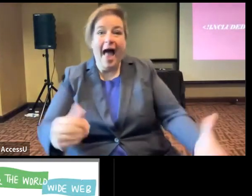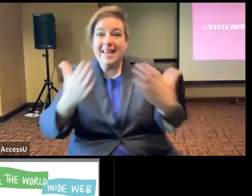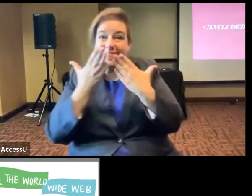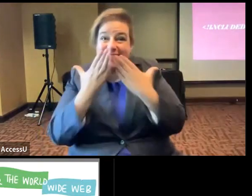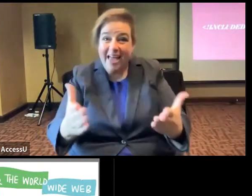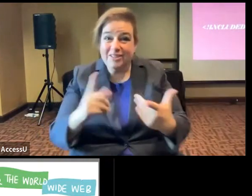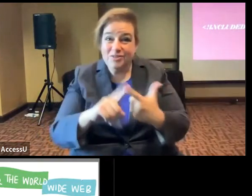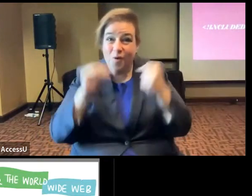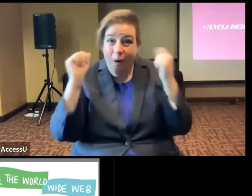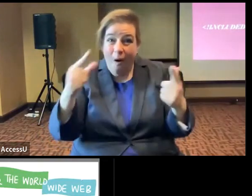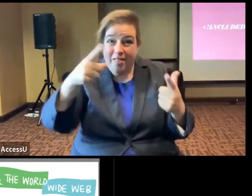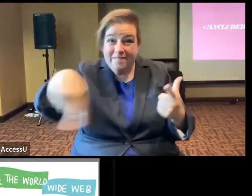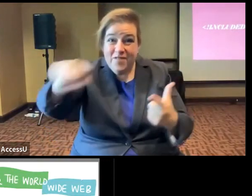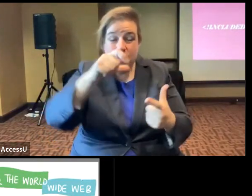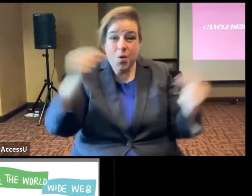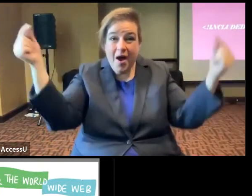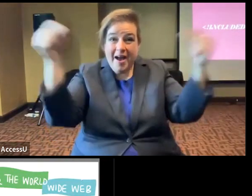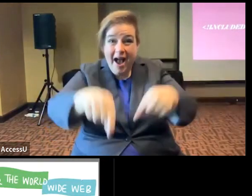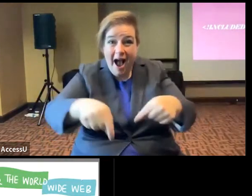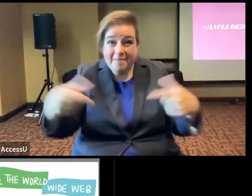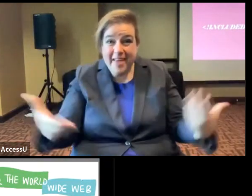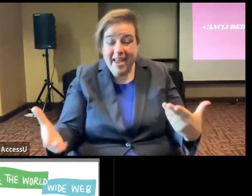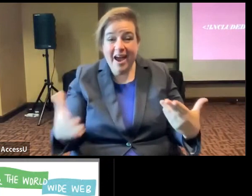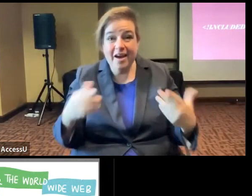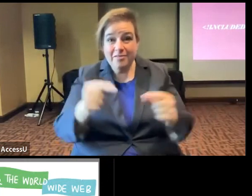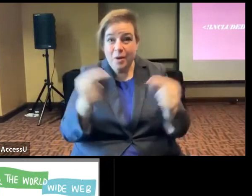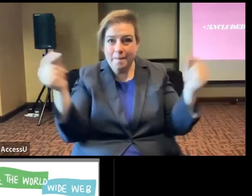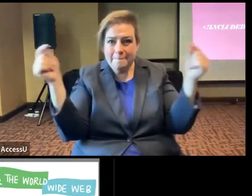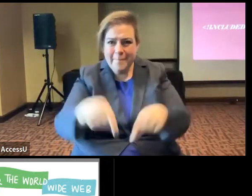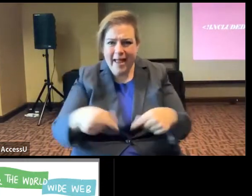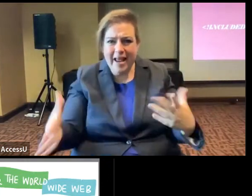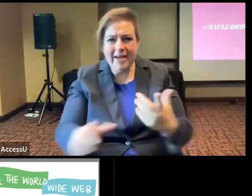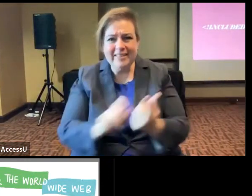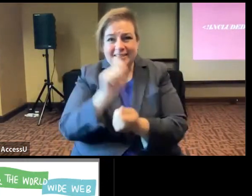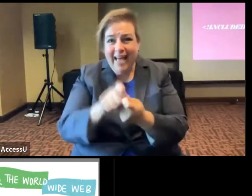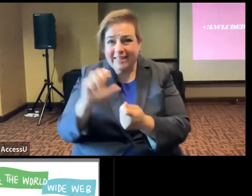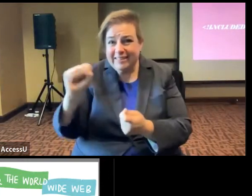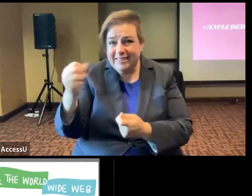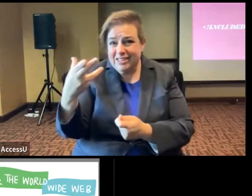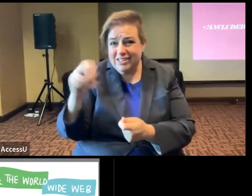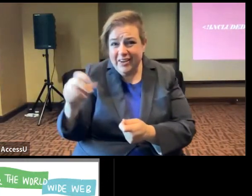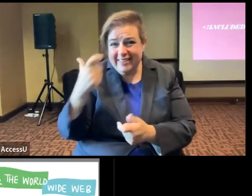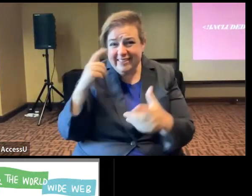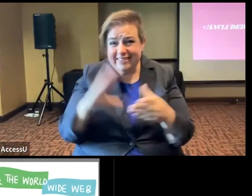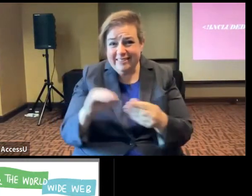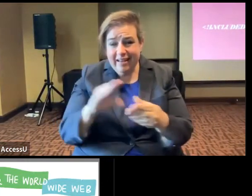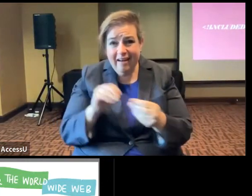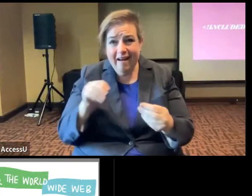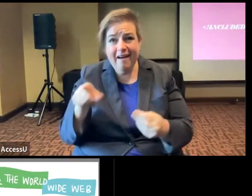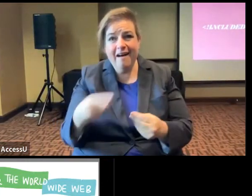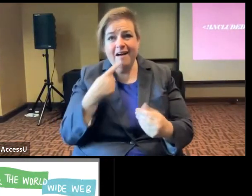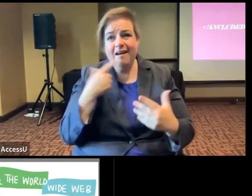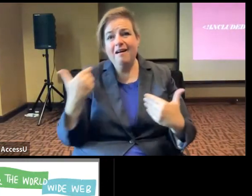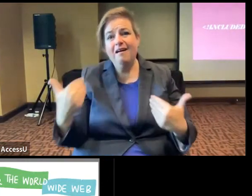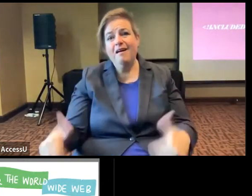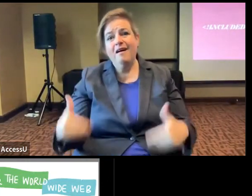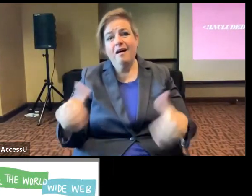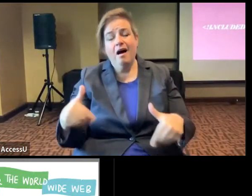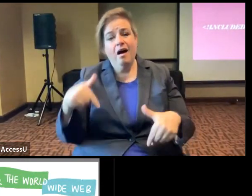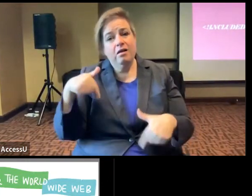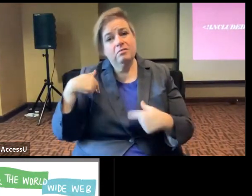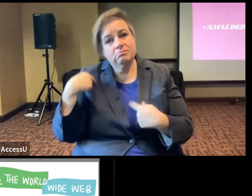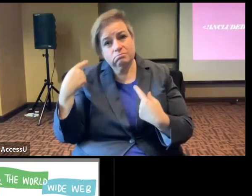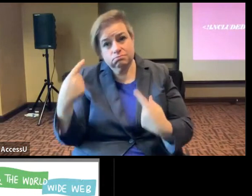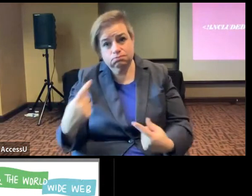Oh, for being here and to be here, exactly what Sharon was saying about how it's been a very